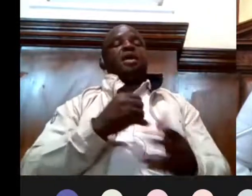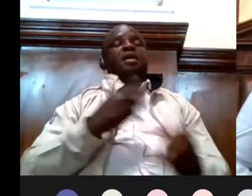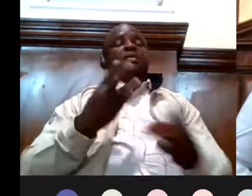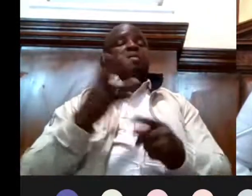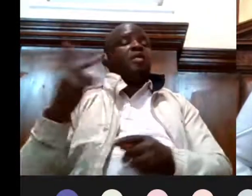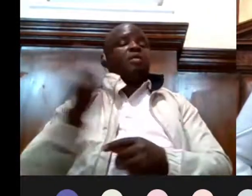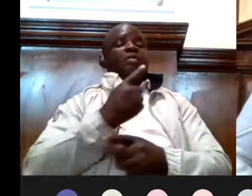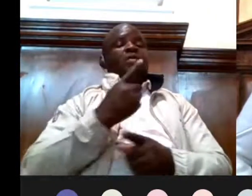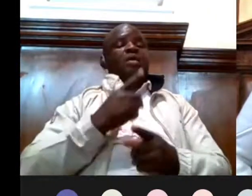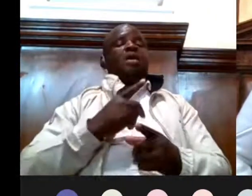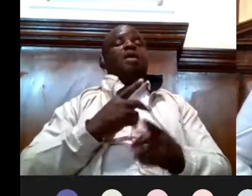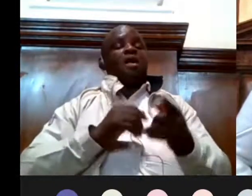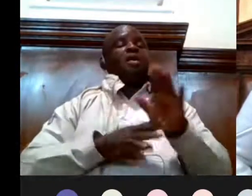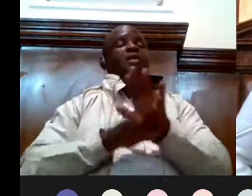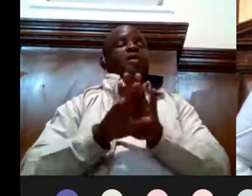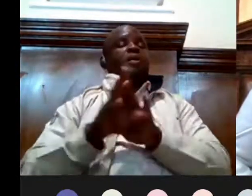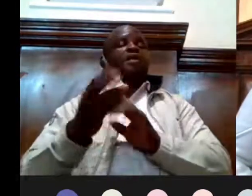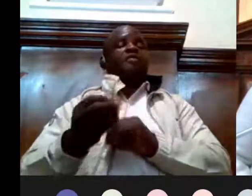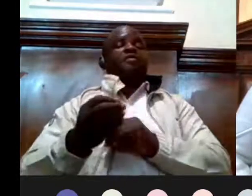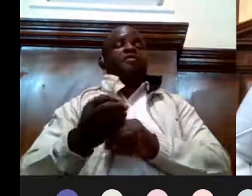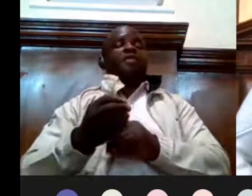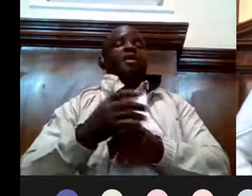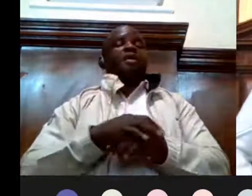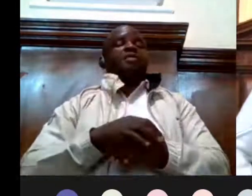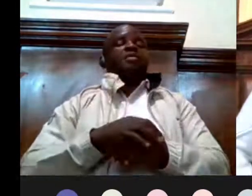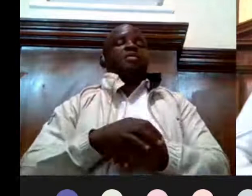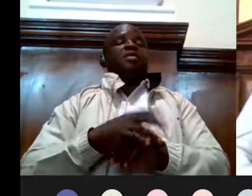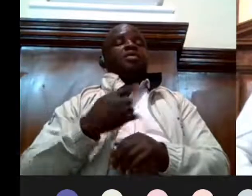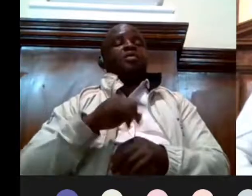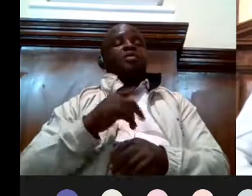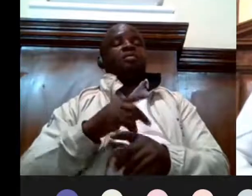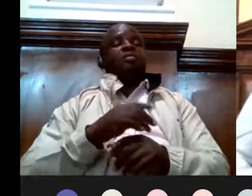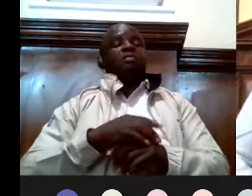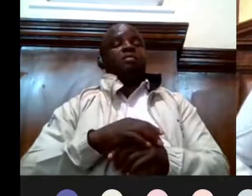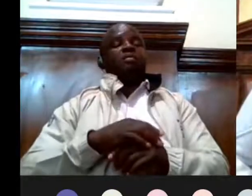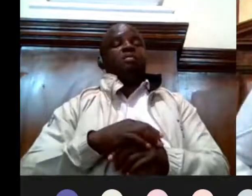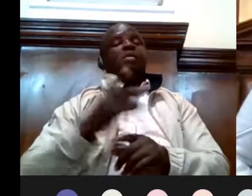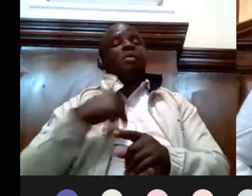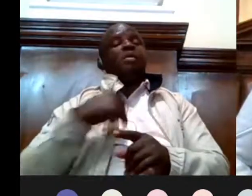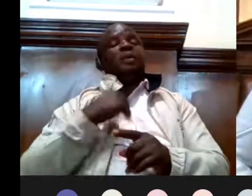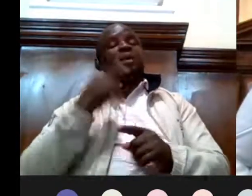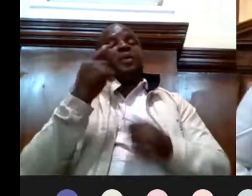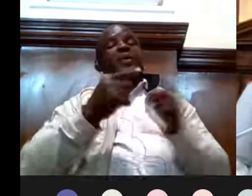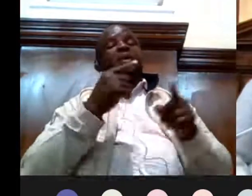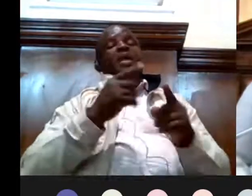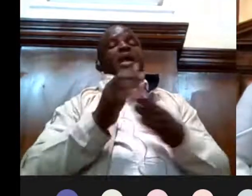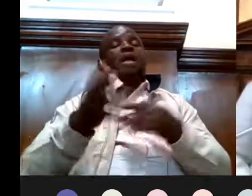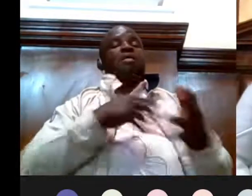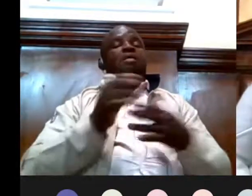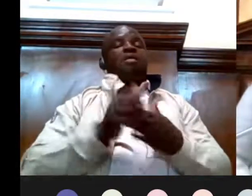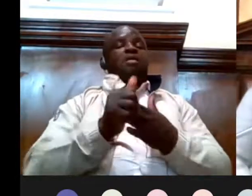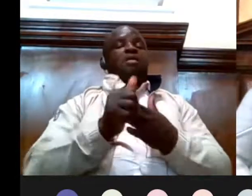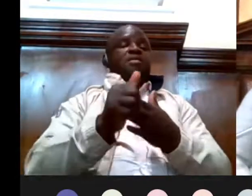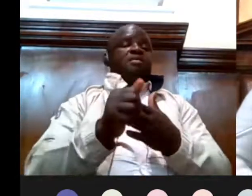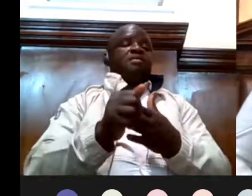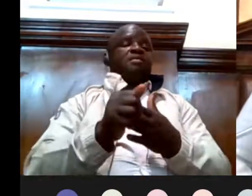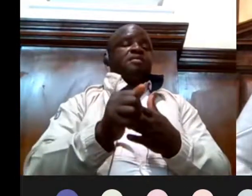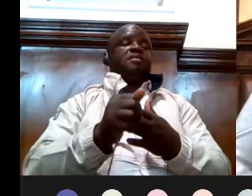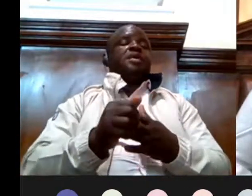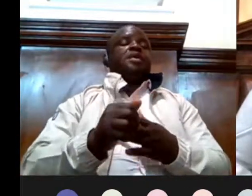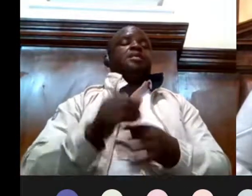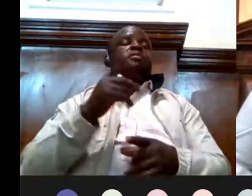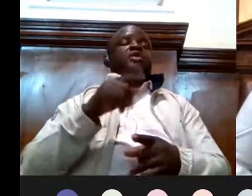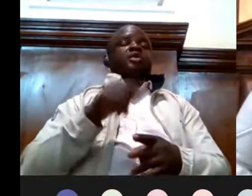see endorsing incompetent or mediocrity. We are criticizing any leader that should not be based on